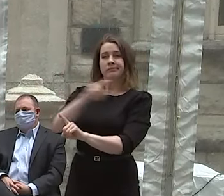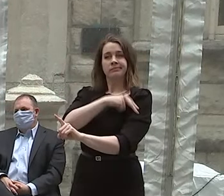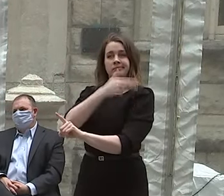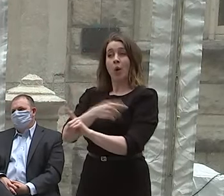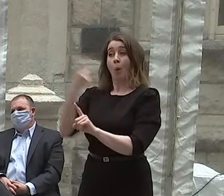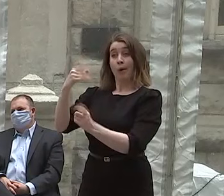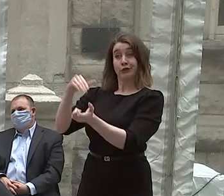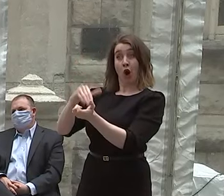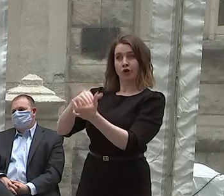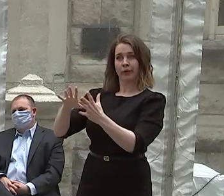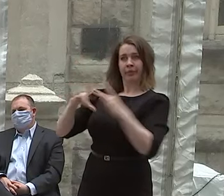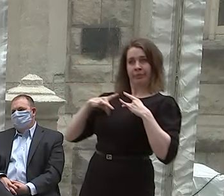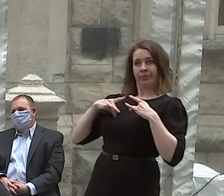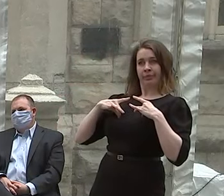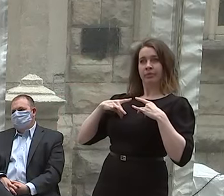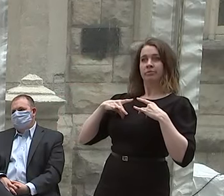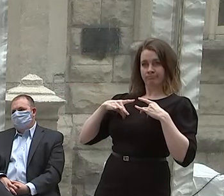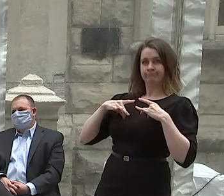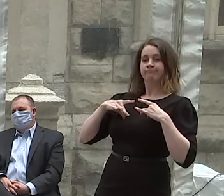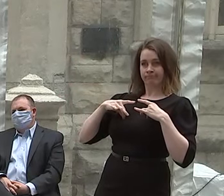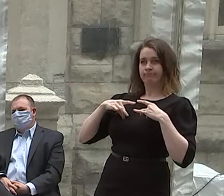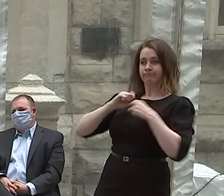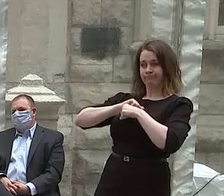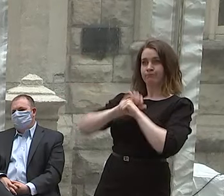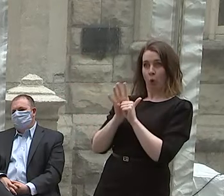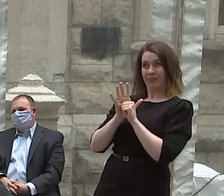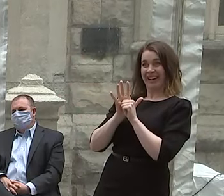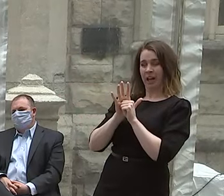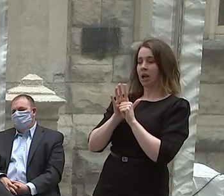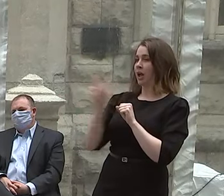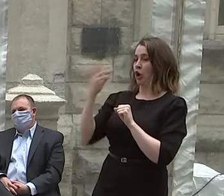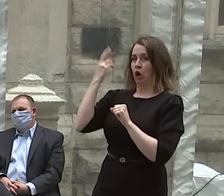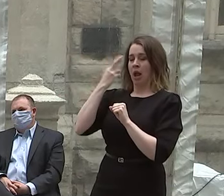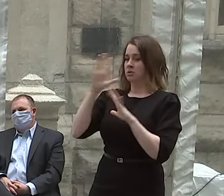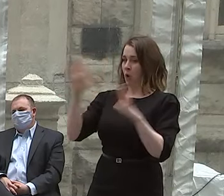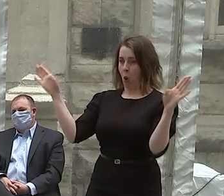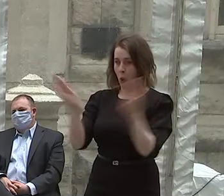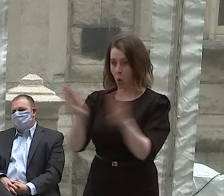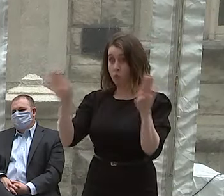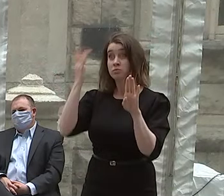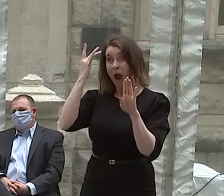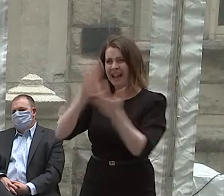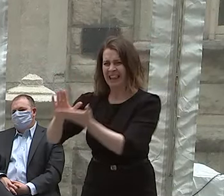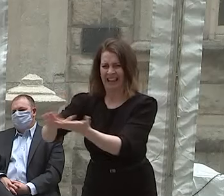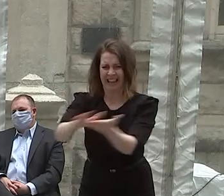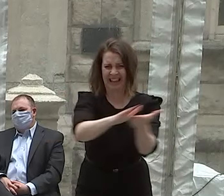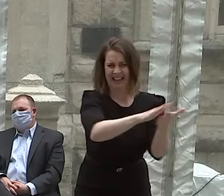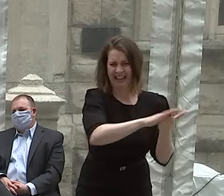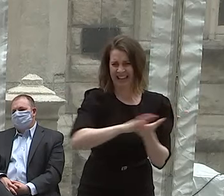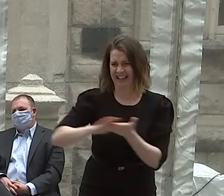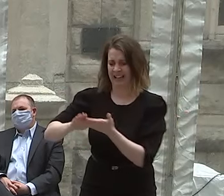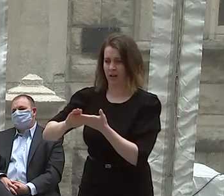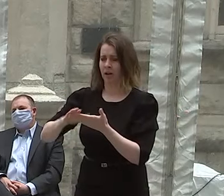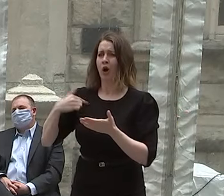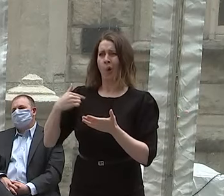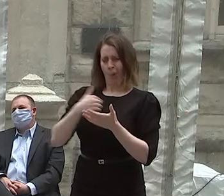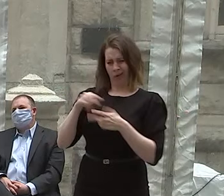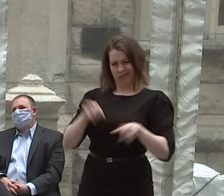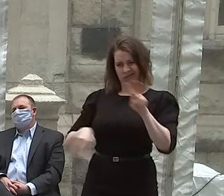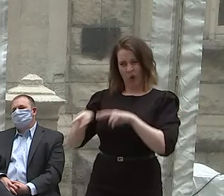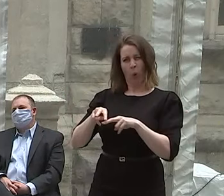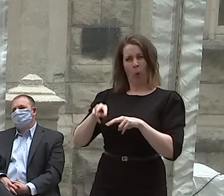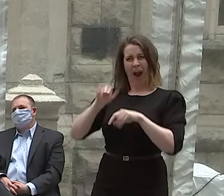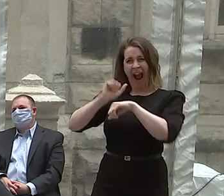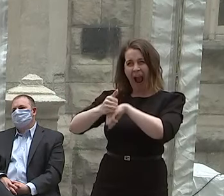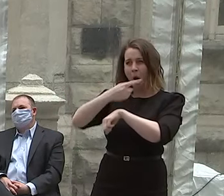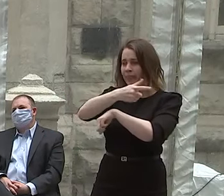that whole emergency room needed to be deeply cleaned. And as we looked at the configuration of the emergency room, we realized it was very difficult to